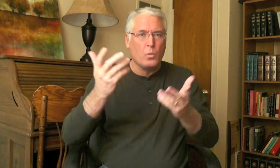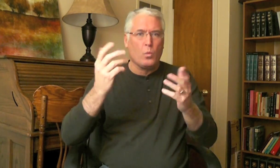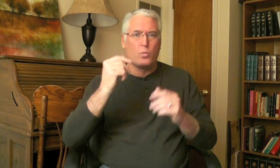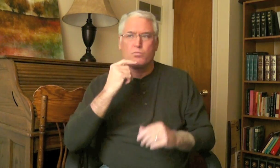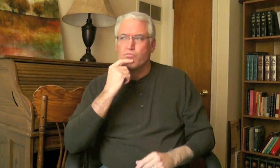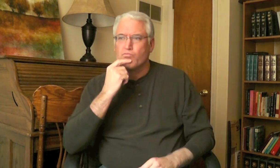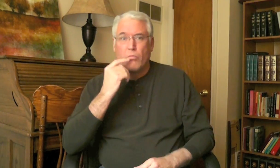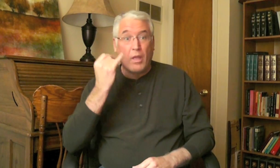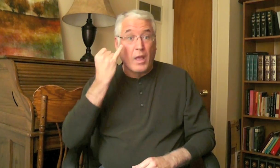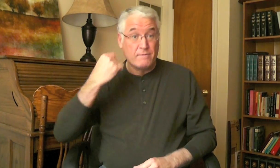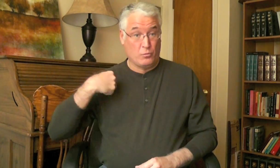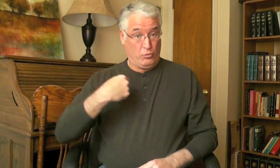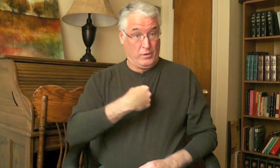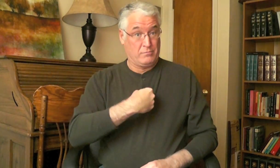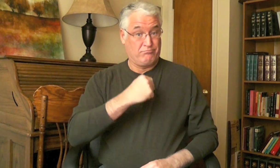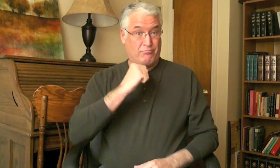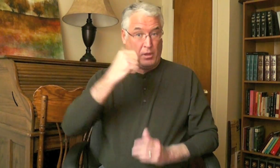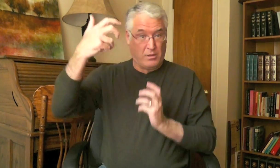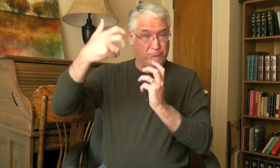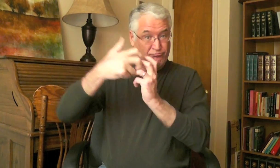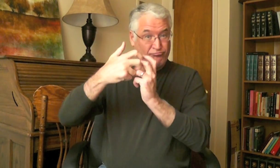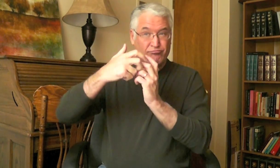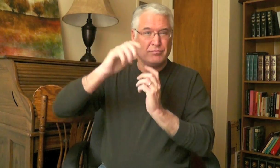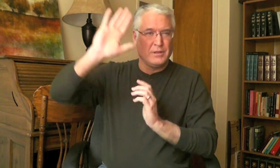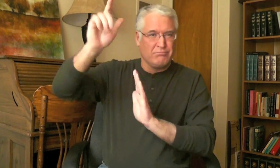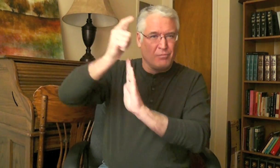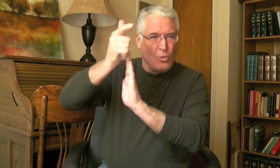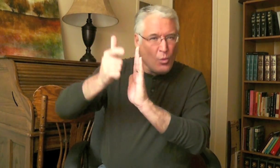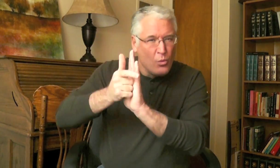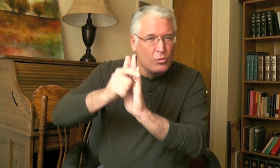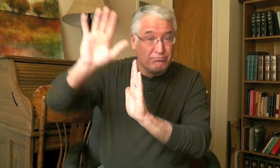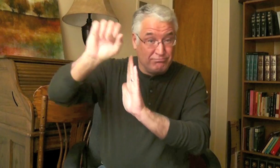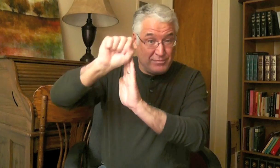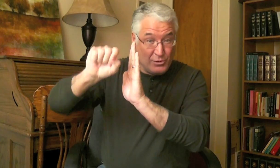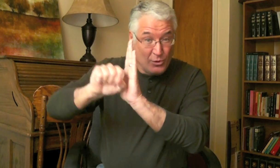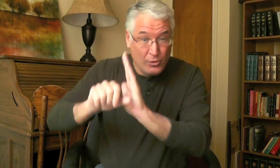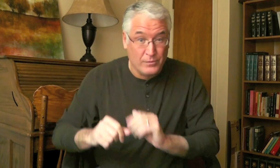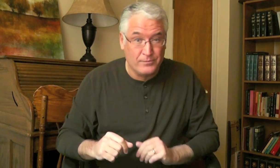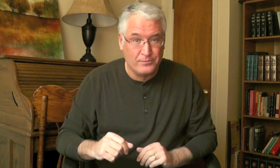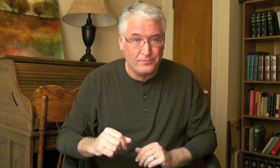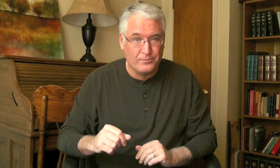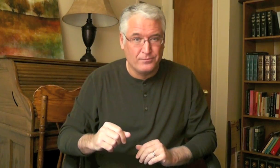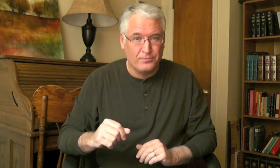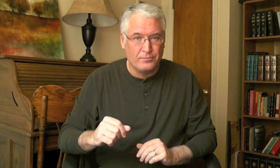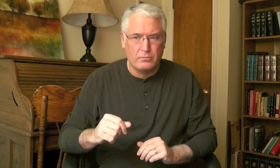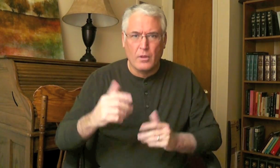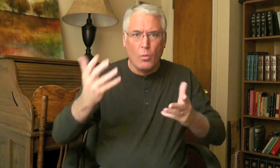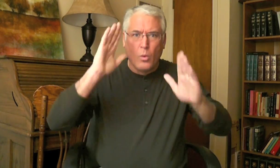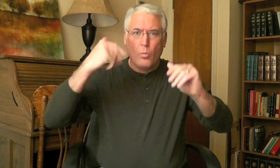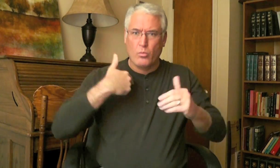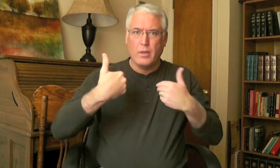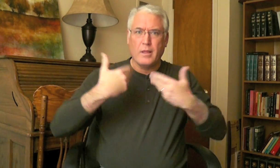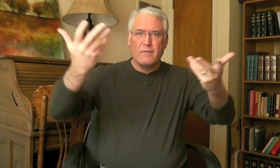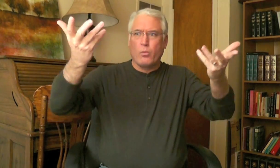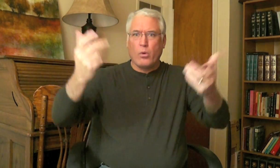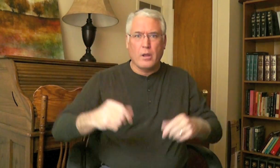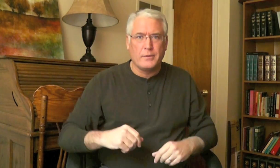period. So if we do not live according to the law, meet the standard, what hope do we